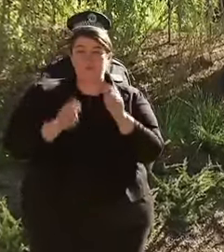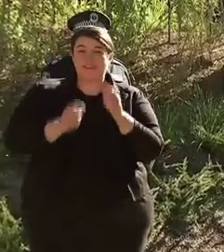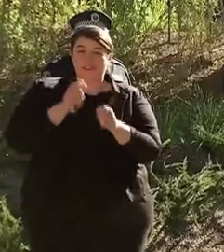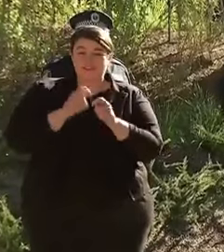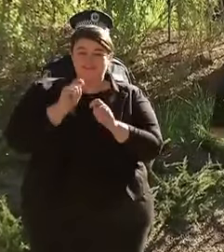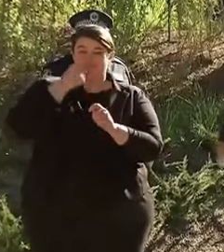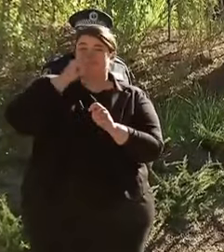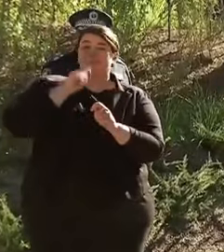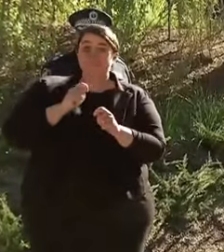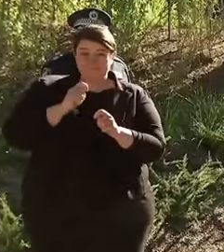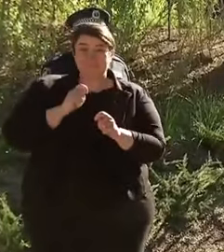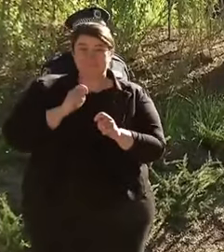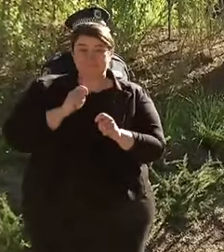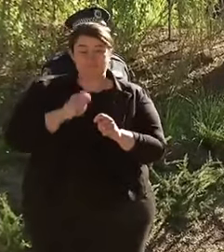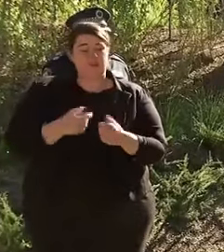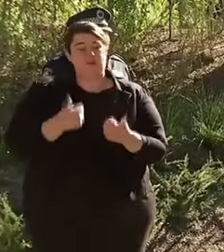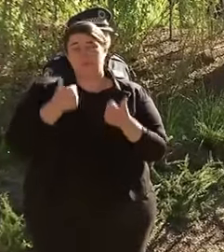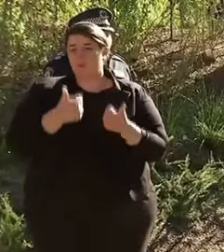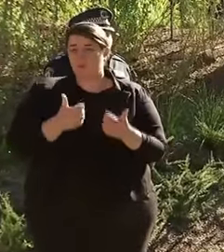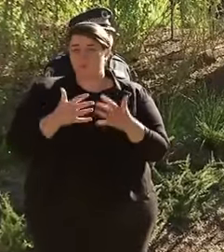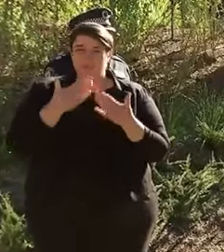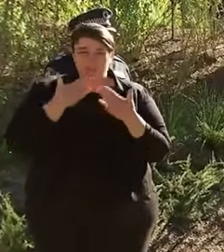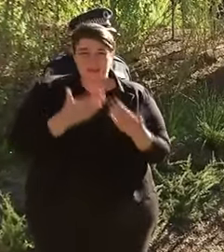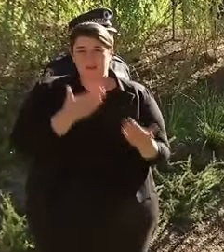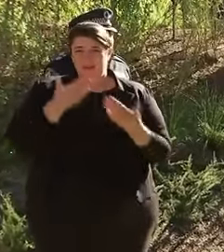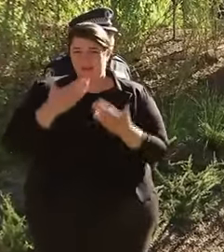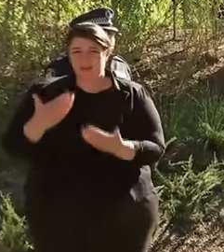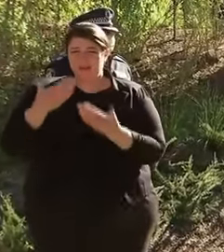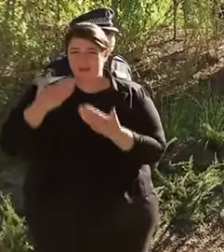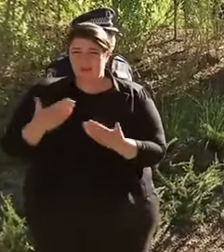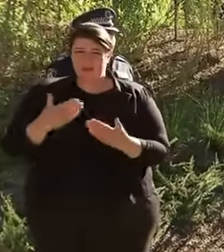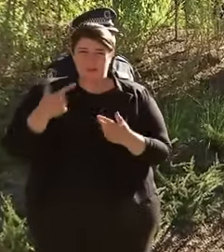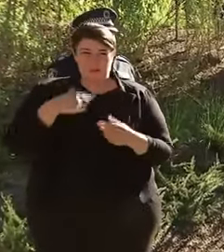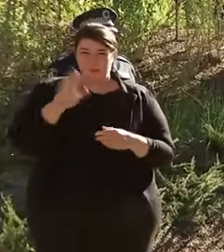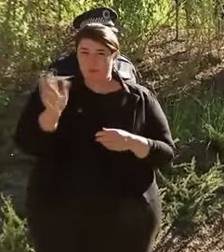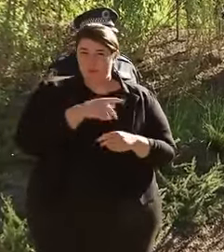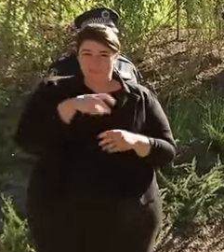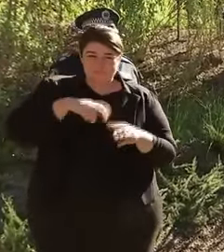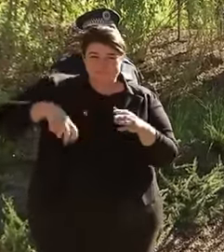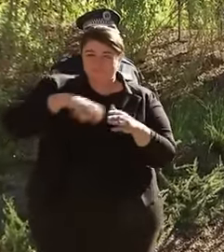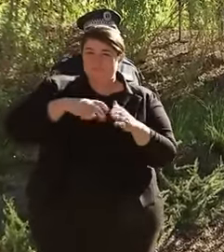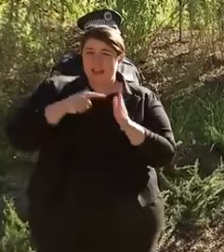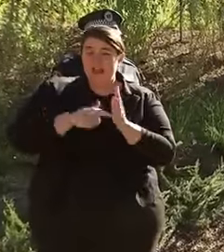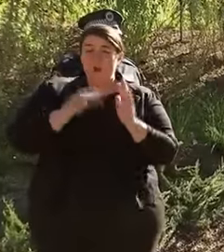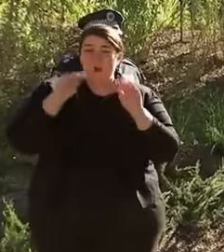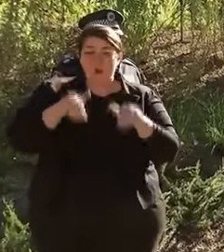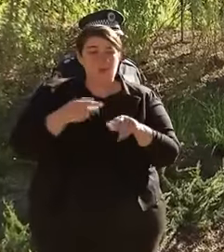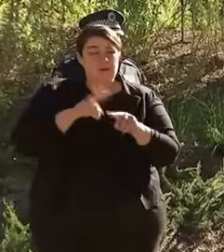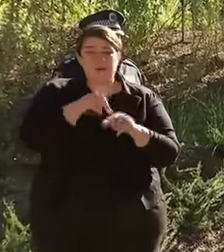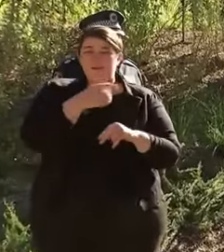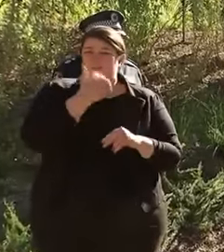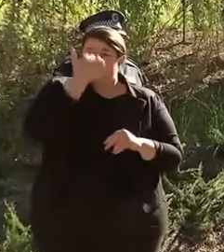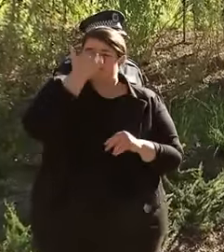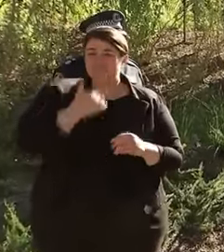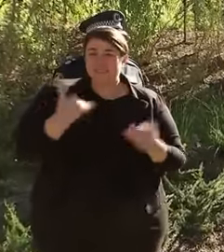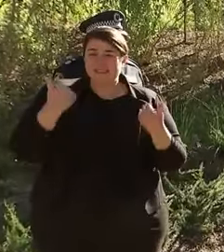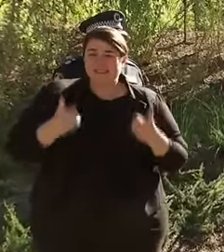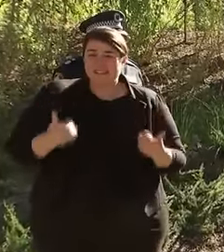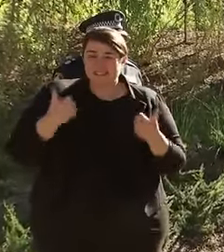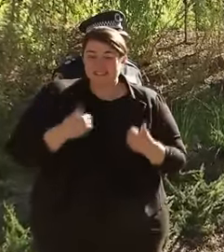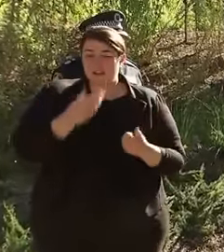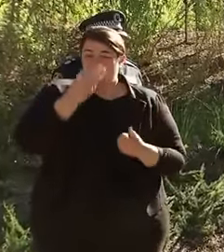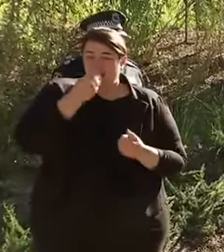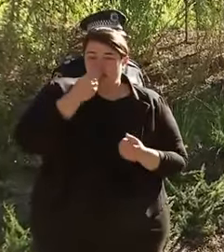good result. And obviously, given the situation we're under, it's really important for anybody with the mildest of symptoms to come forward